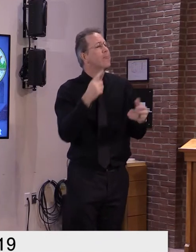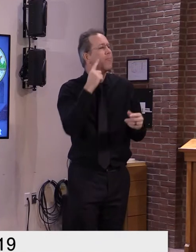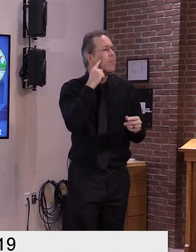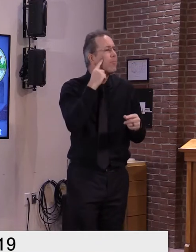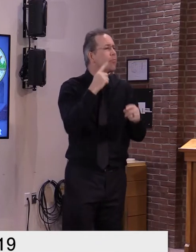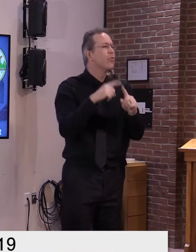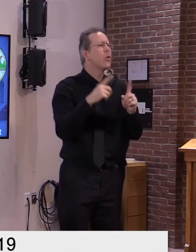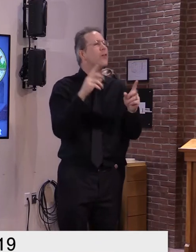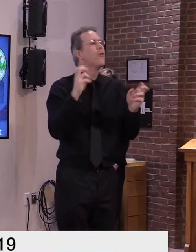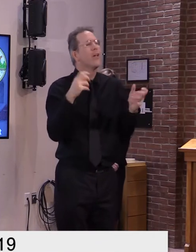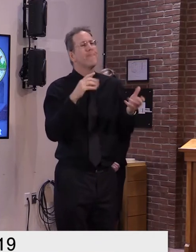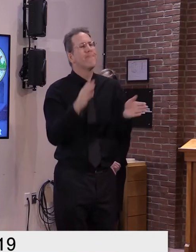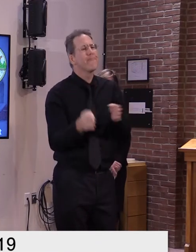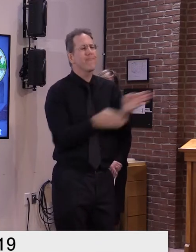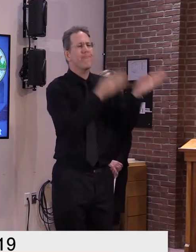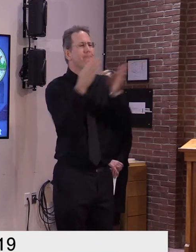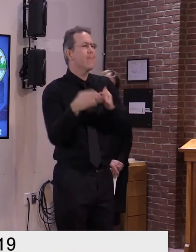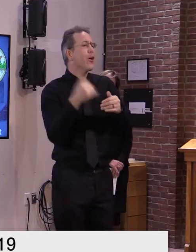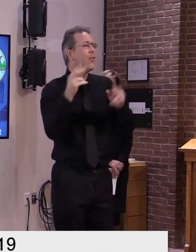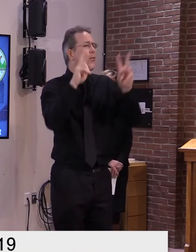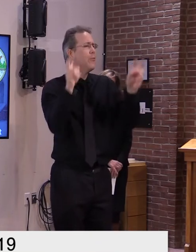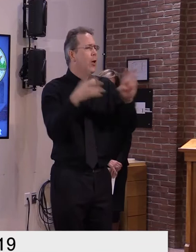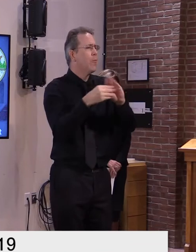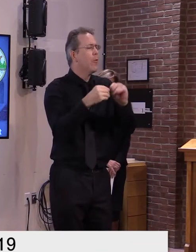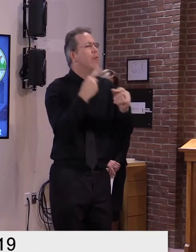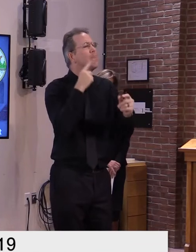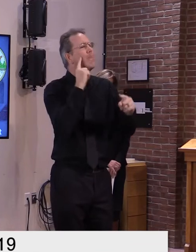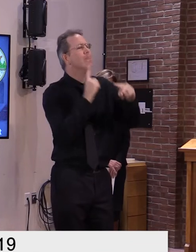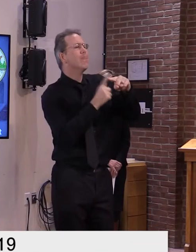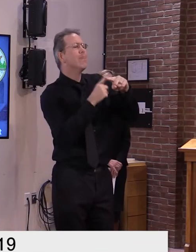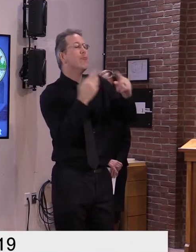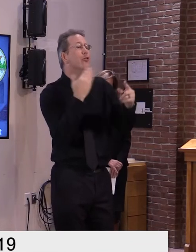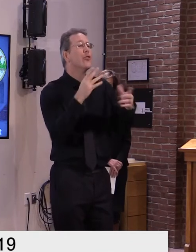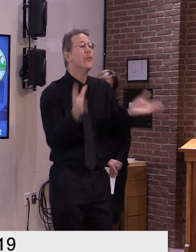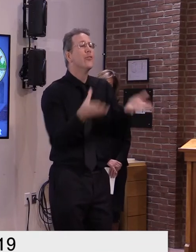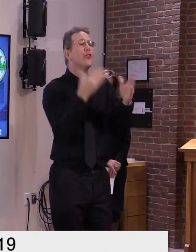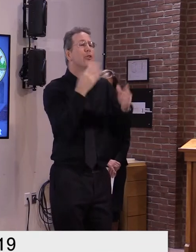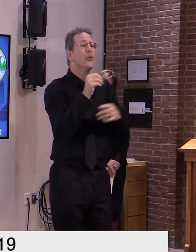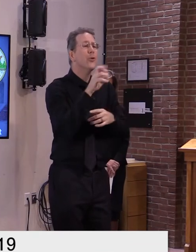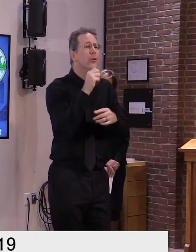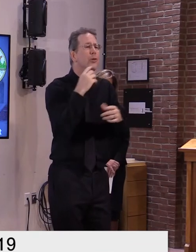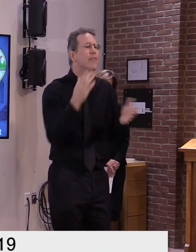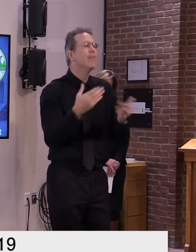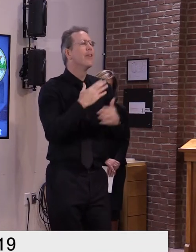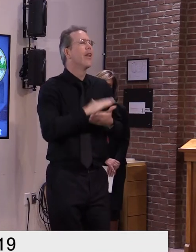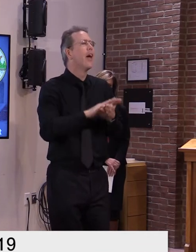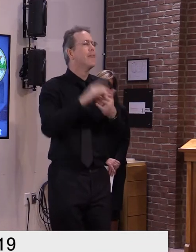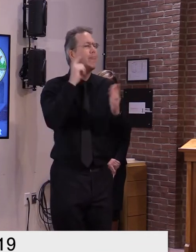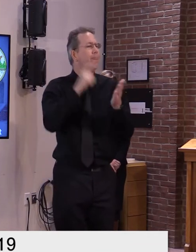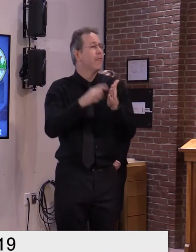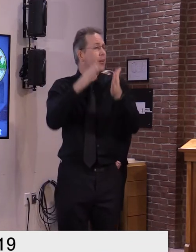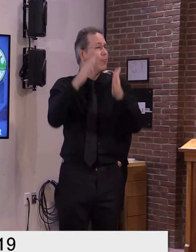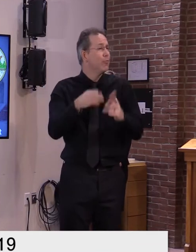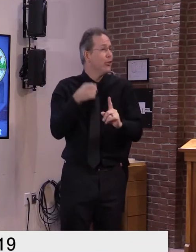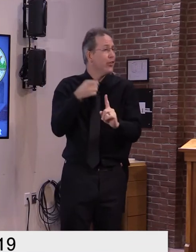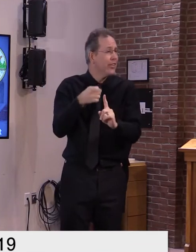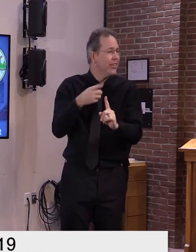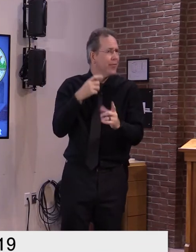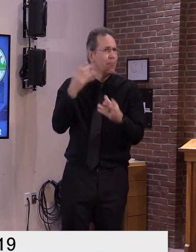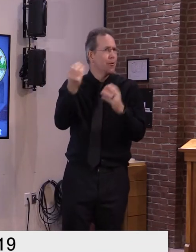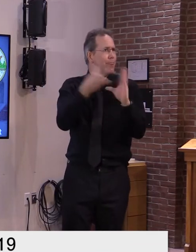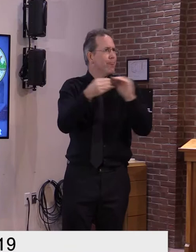goodwill happening throughout Vermont, I want to talk about Troy Austin of Essex Junction, who was nominated by